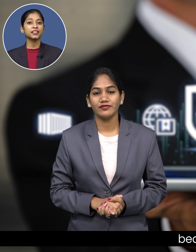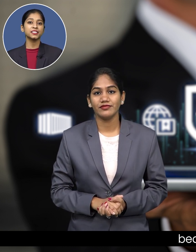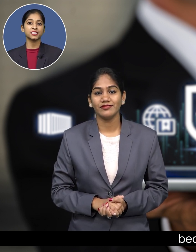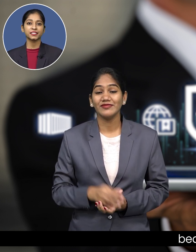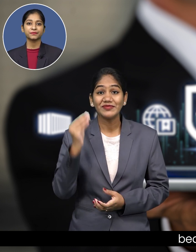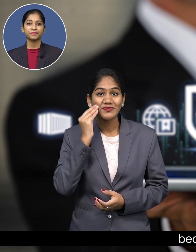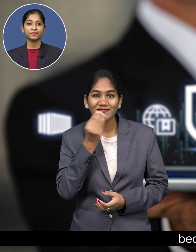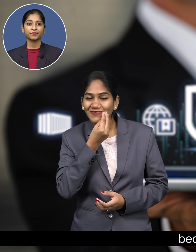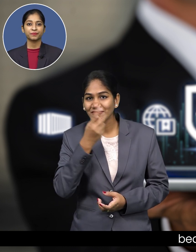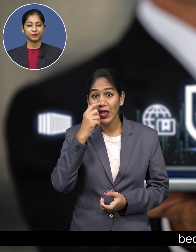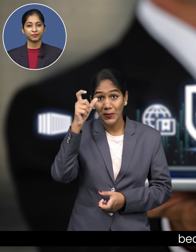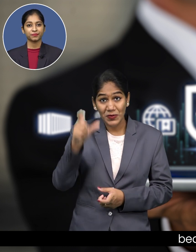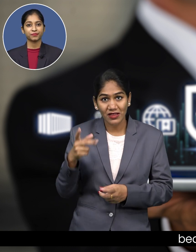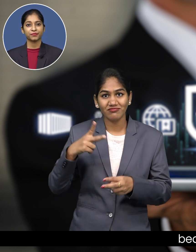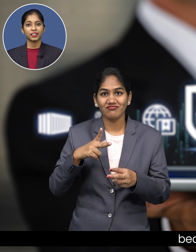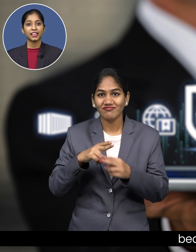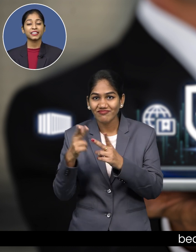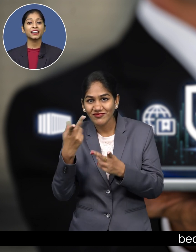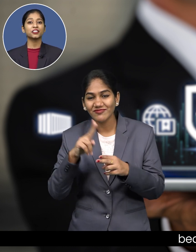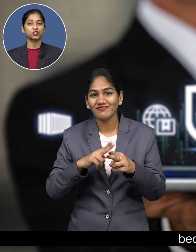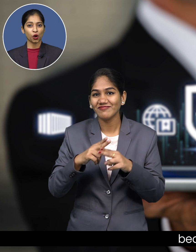beauty parlors,